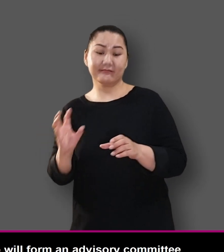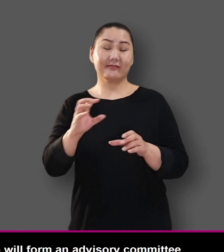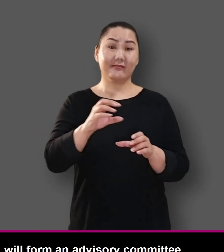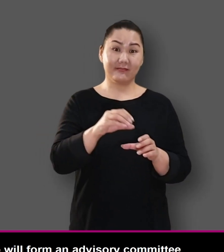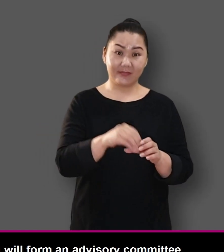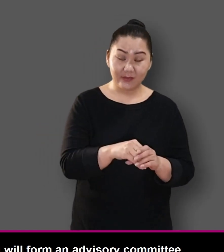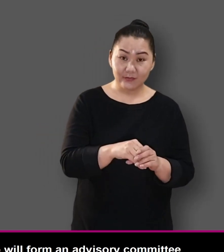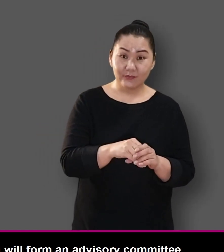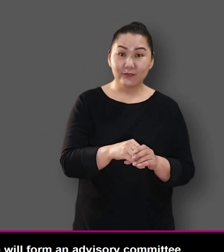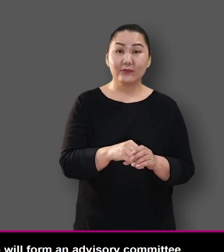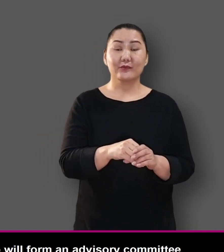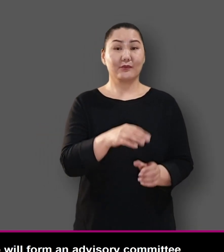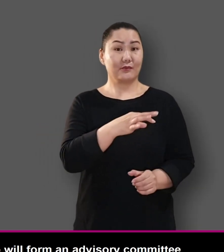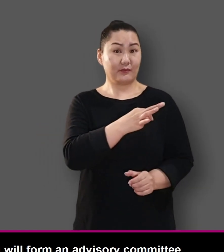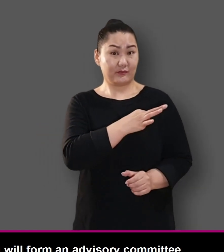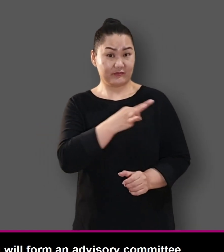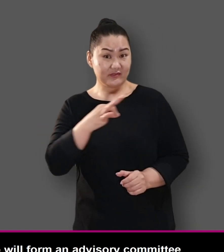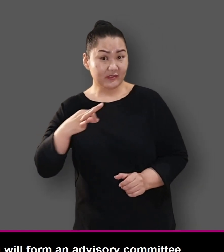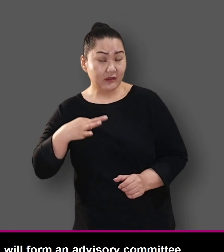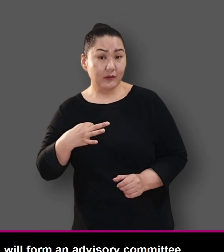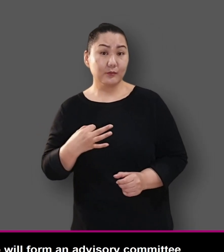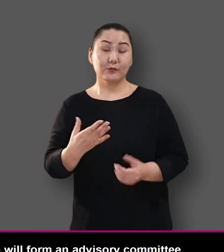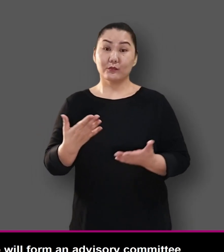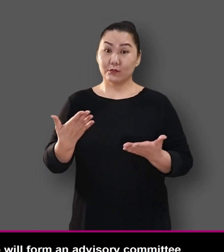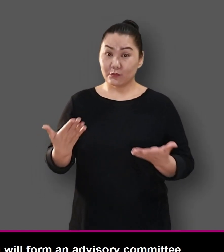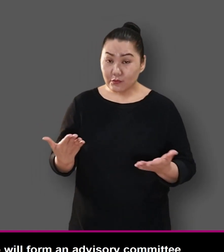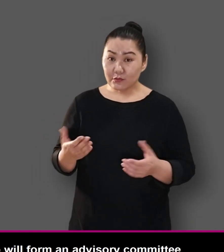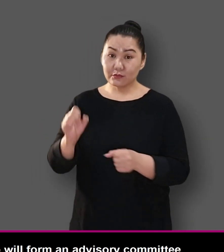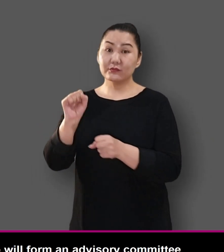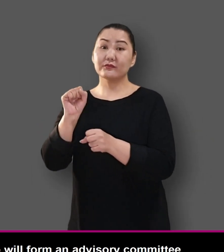as staff and volunteers who will form an advisory committee